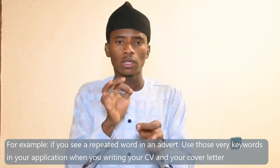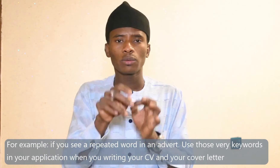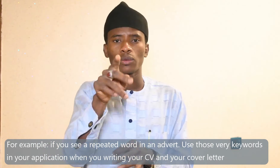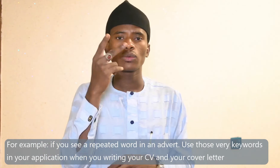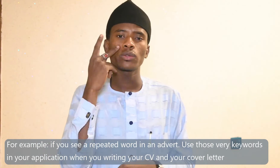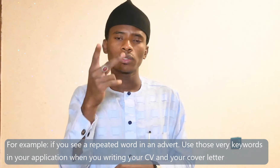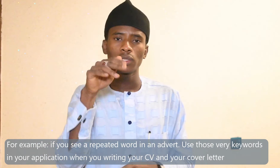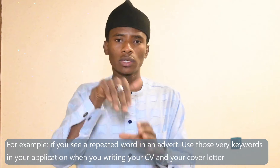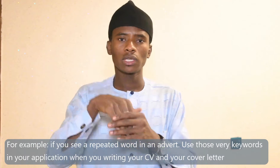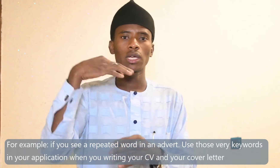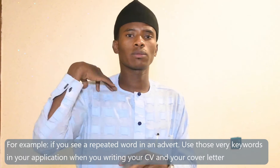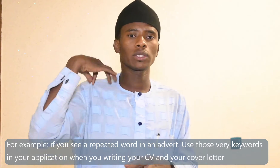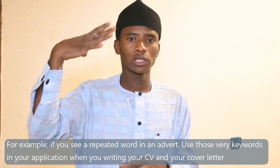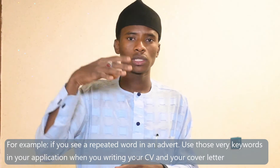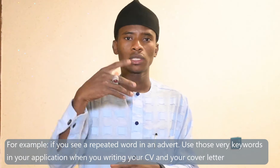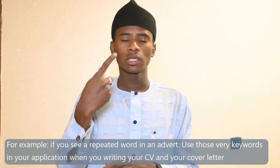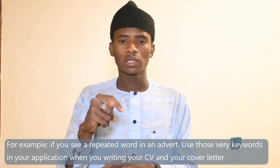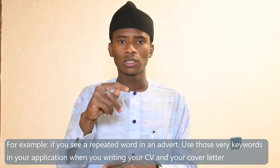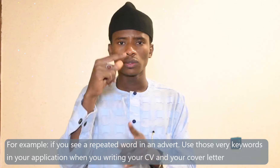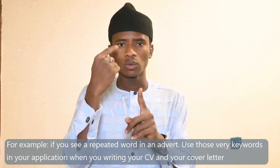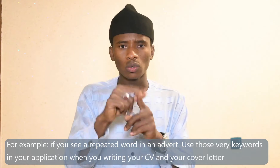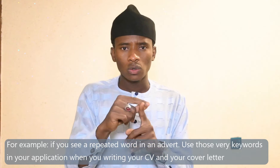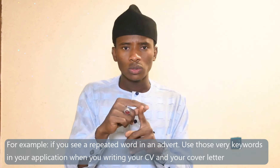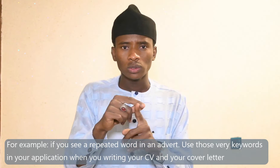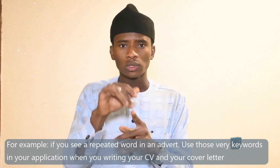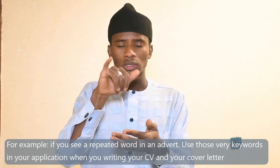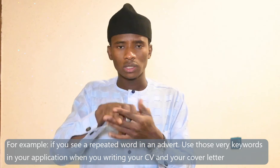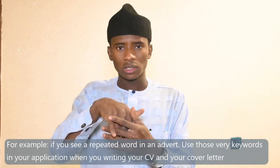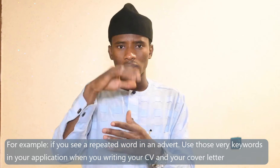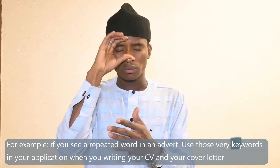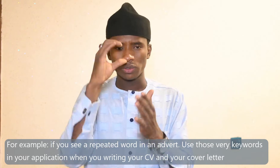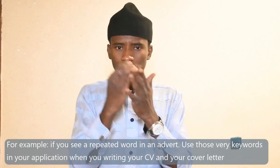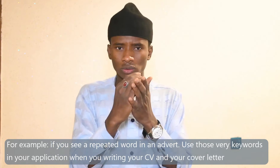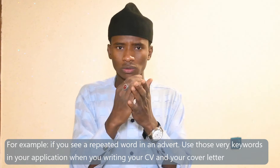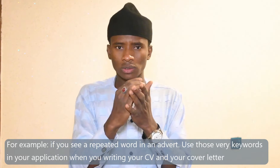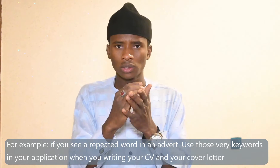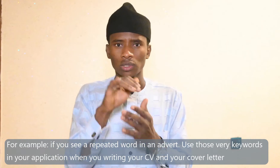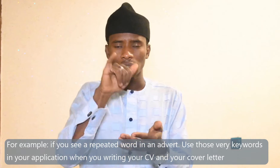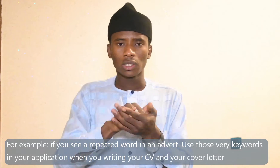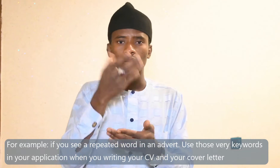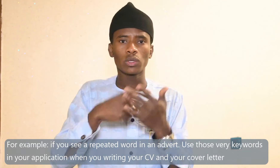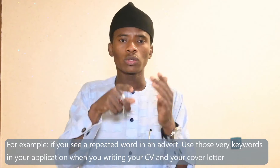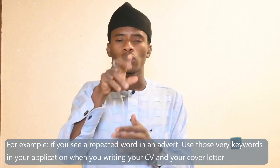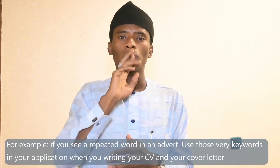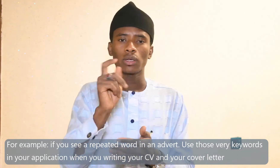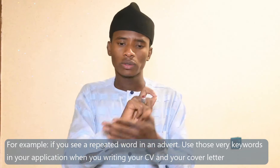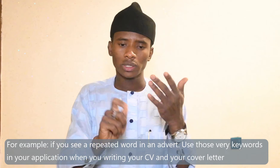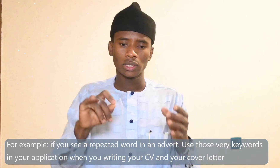an application a word that is repeated, use those keywords in your application as you are writing your CV and your